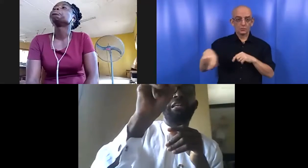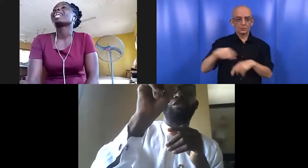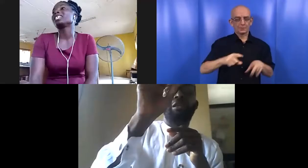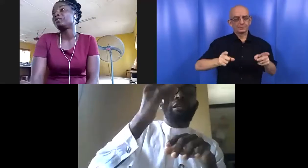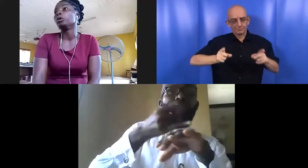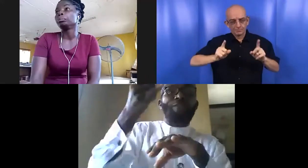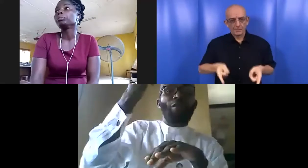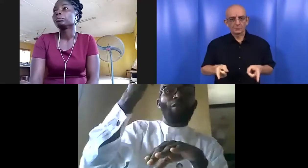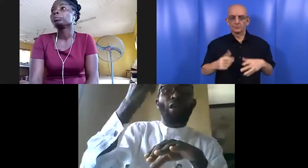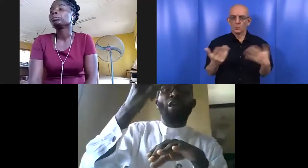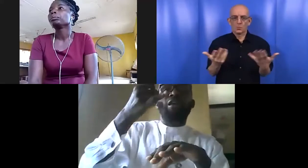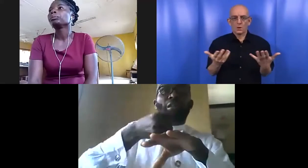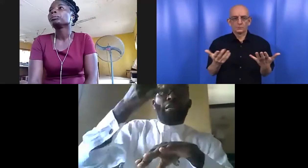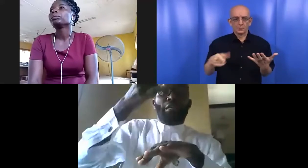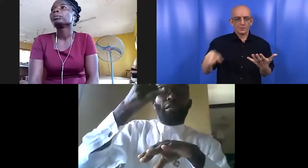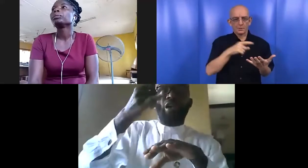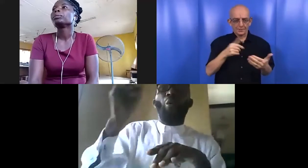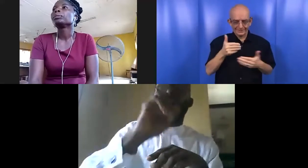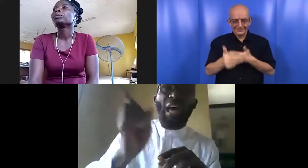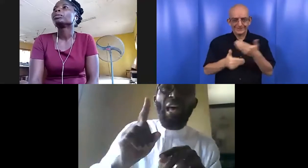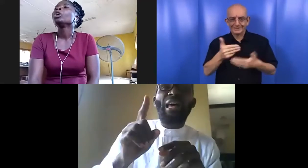institutional platform